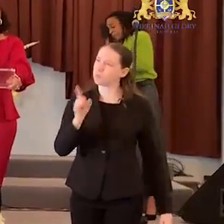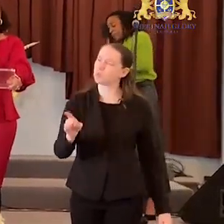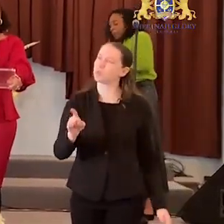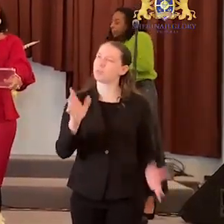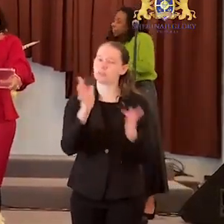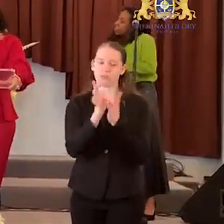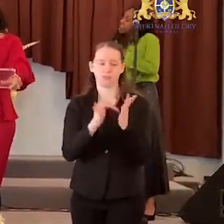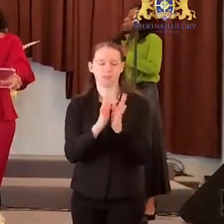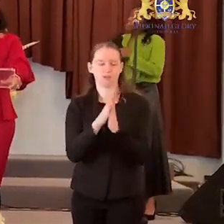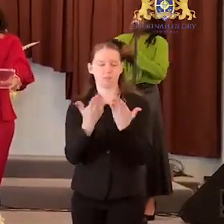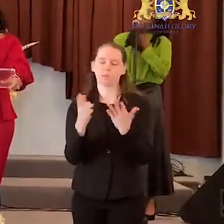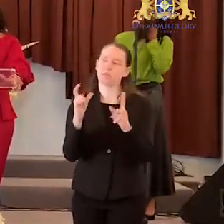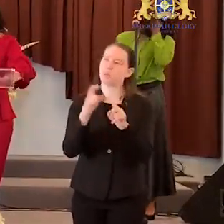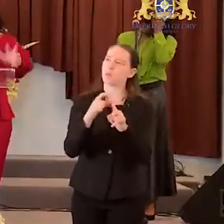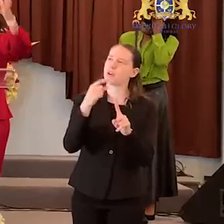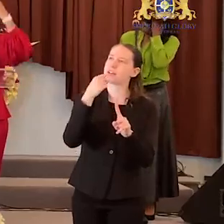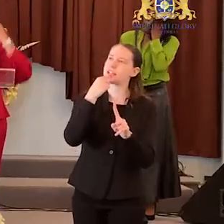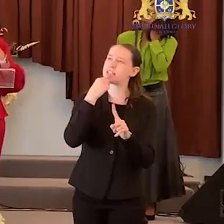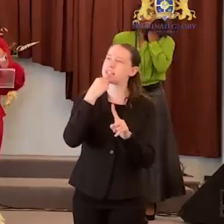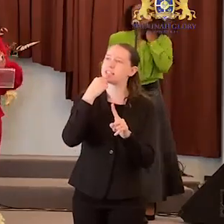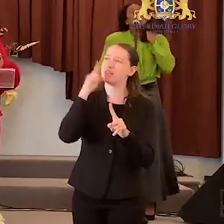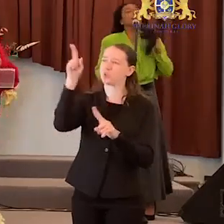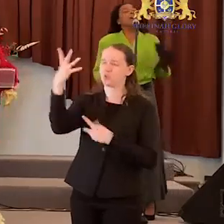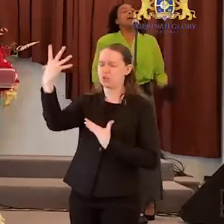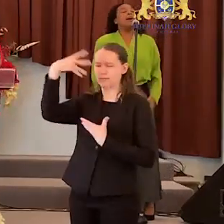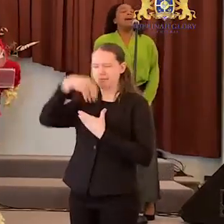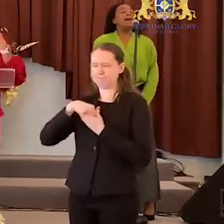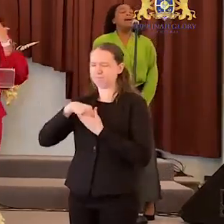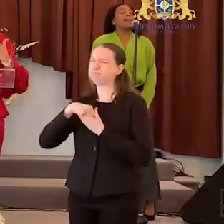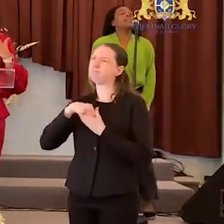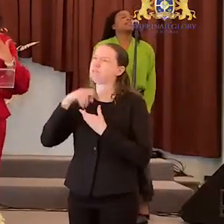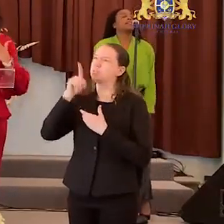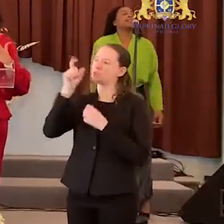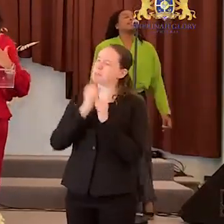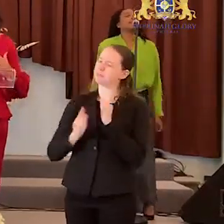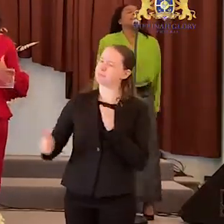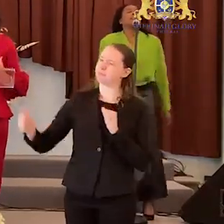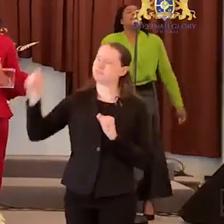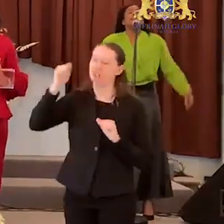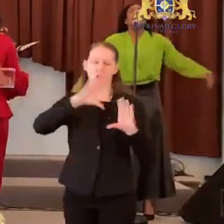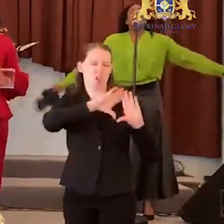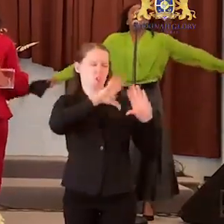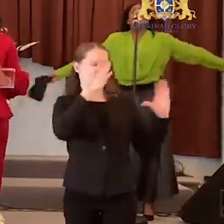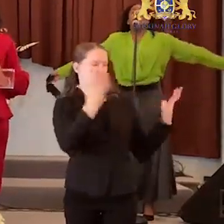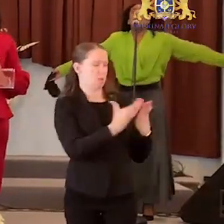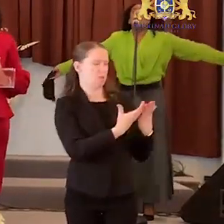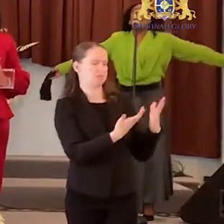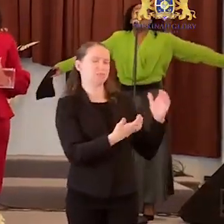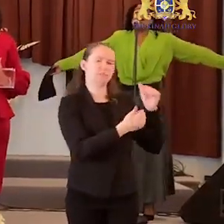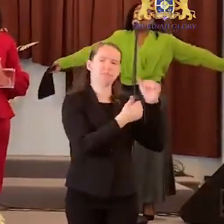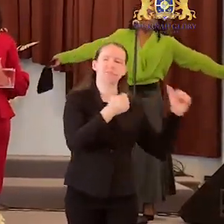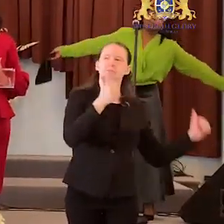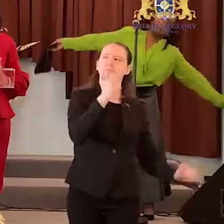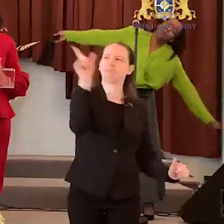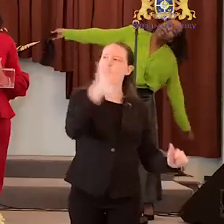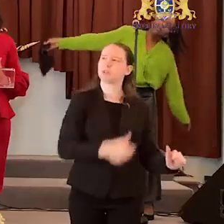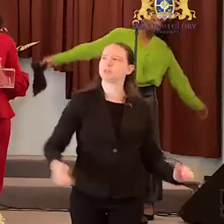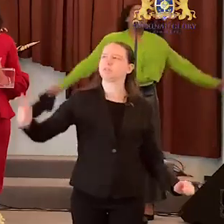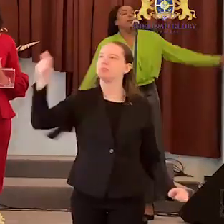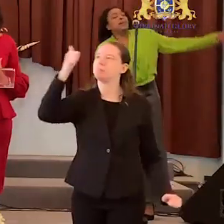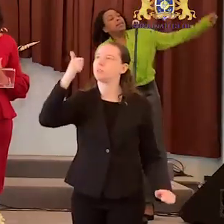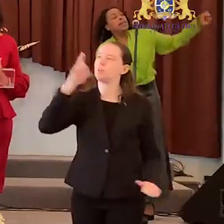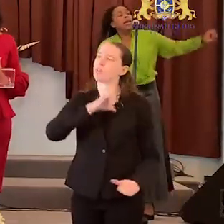says, greater is he that's within us than he that's within the world. We need more